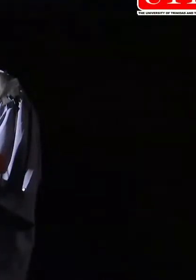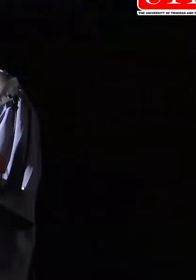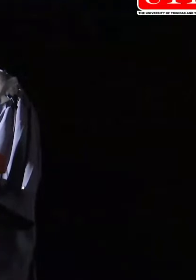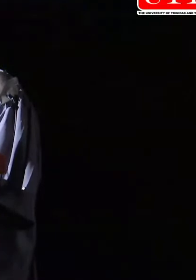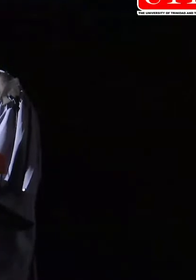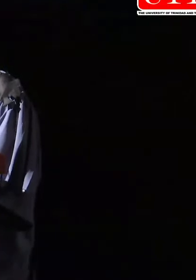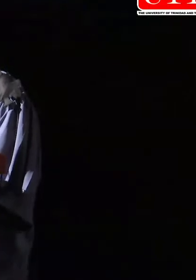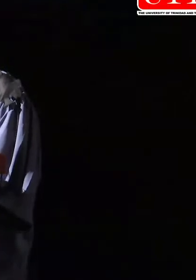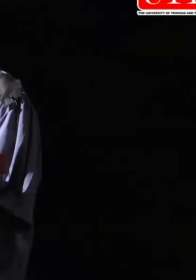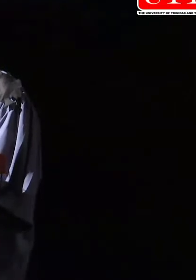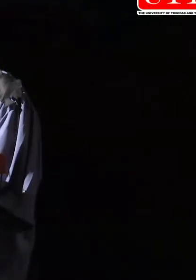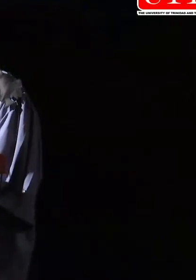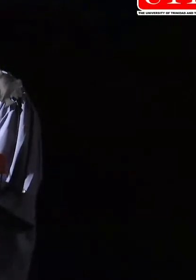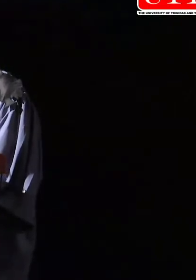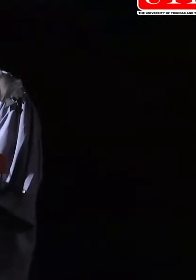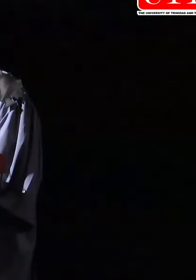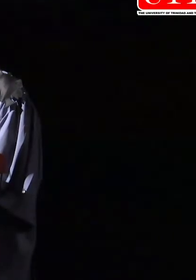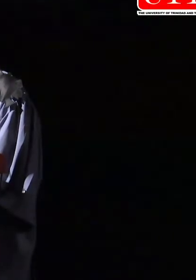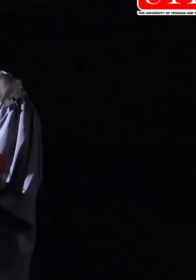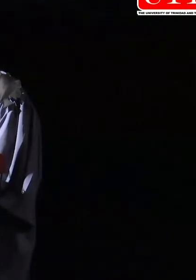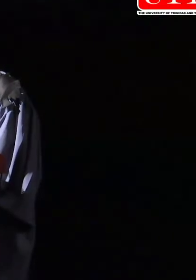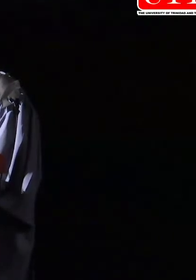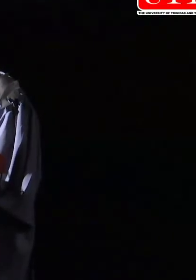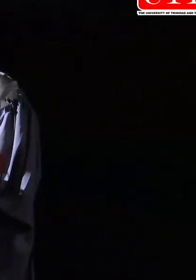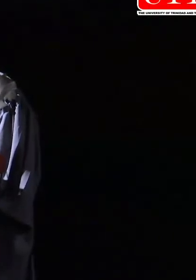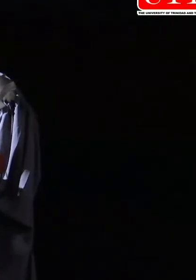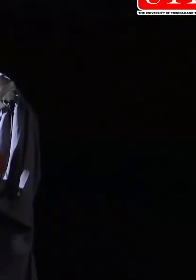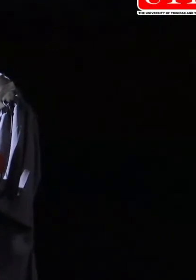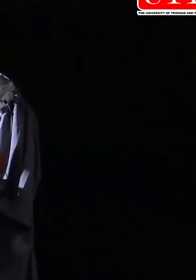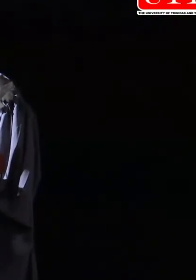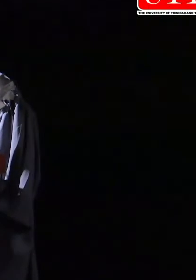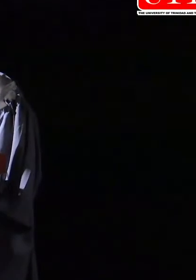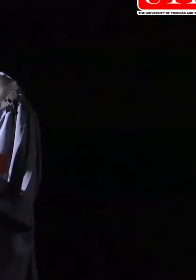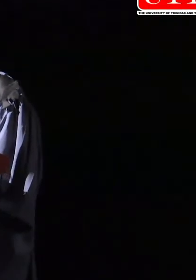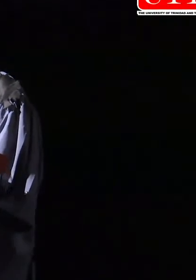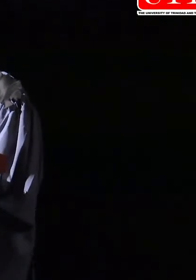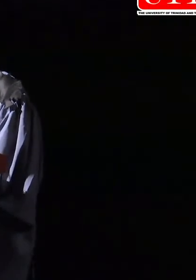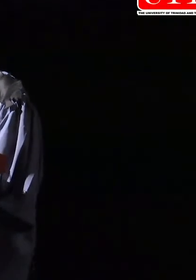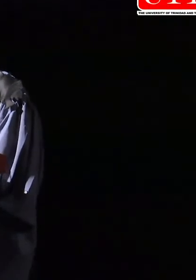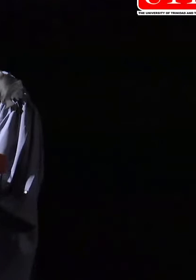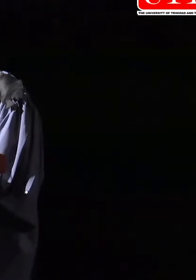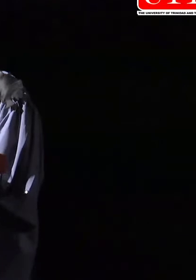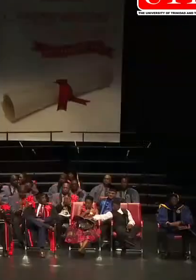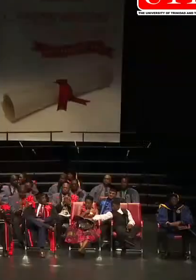Master of Science in Innovative Design and Entrepreneurship, Abiruz Mahabir.